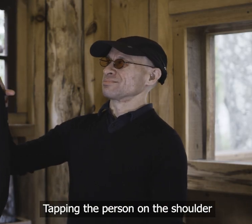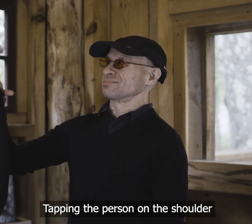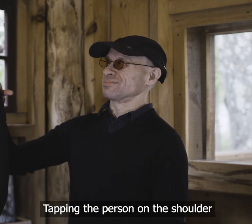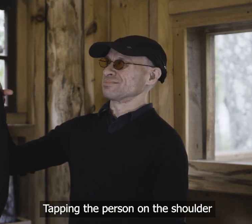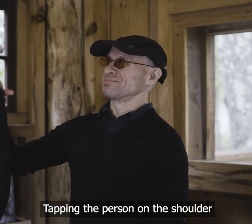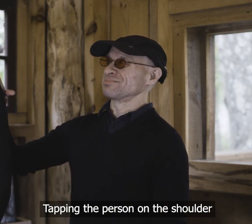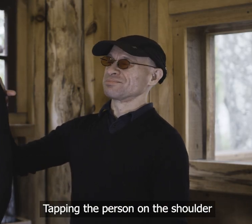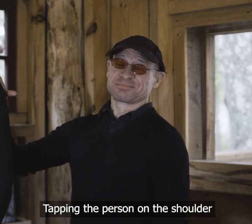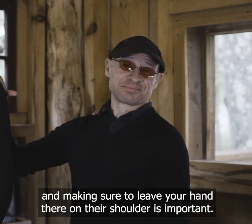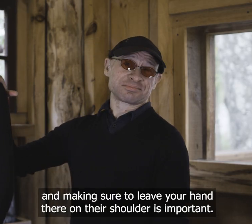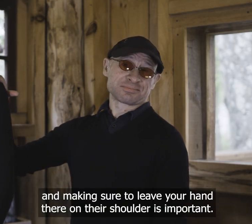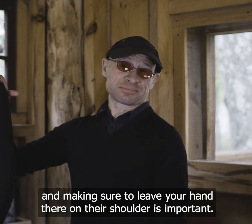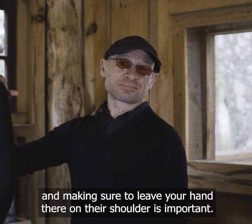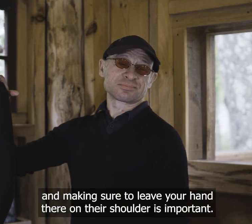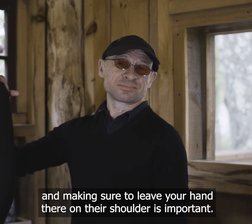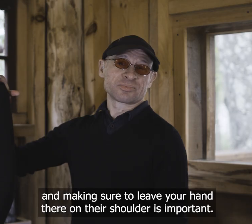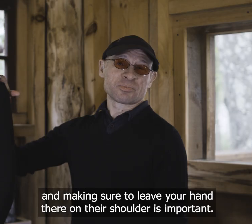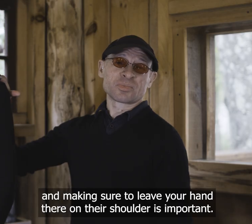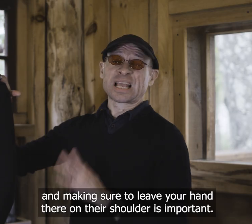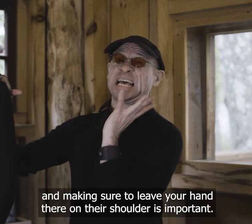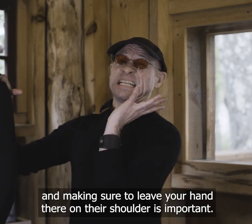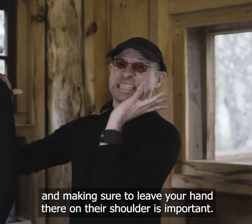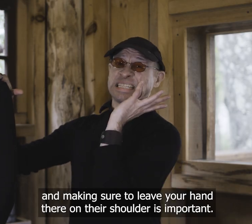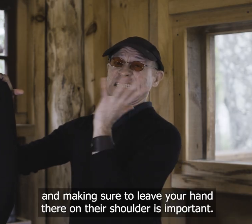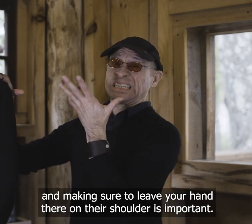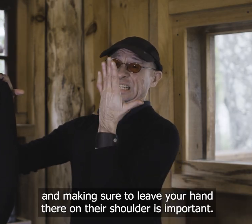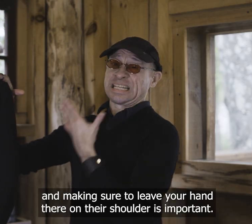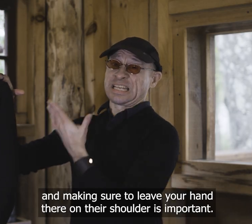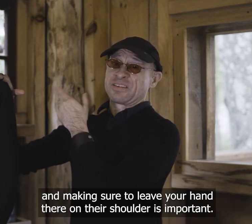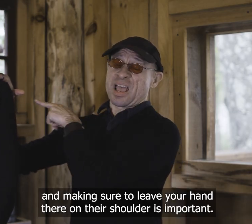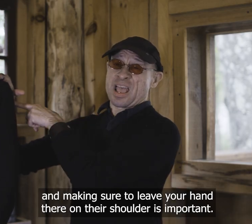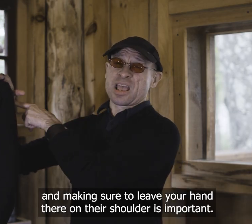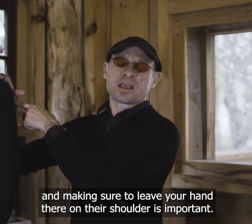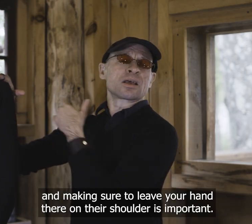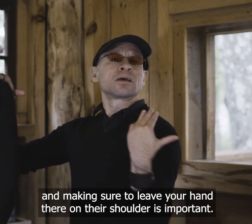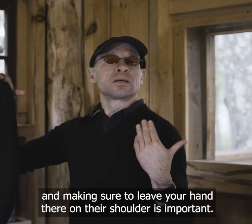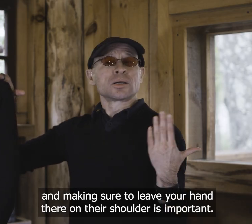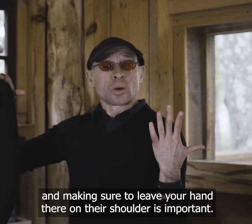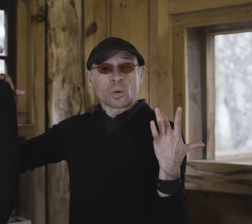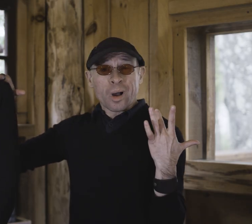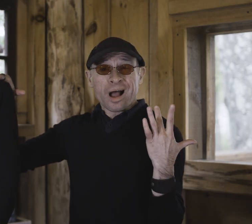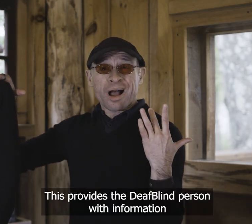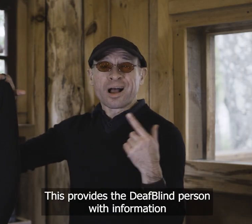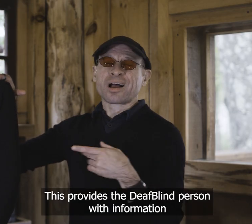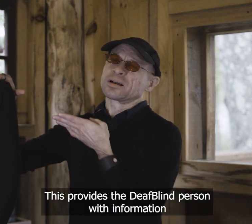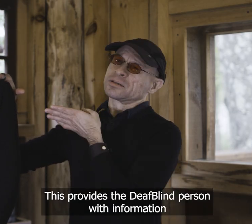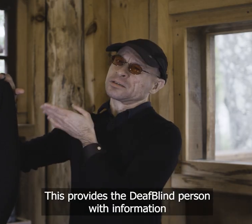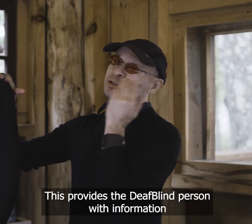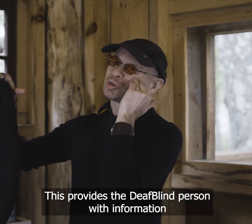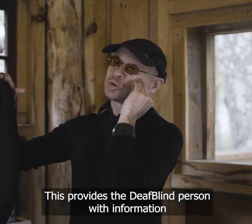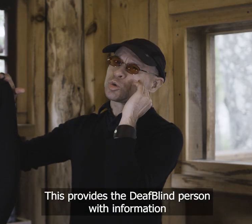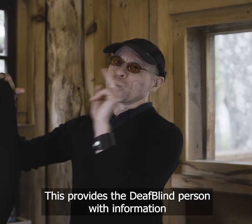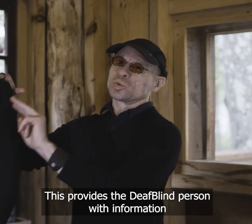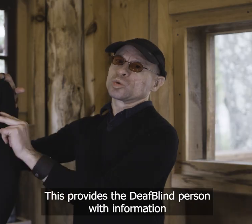on the shoulder and making sure to leave your hand there on their shoulder is important. This provides the deafblind person